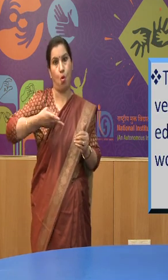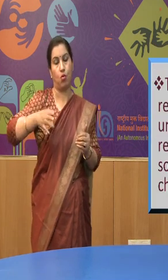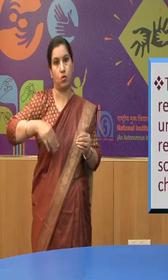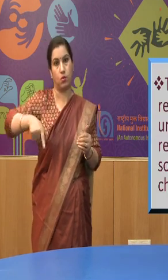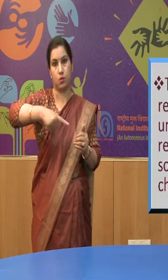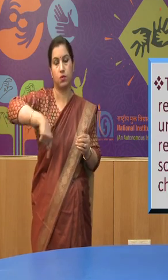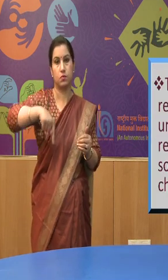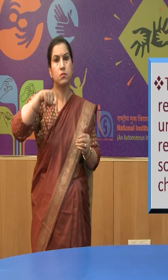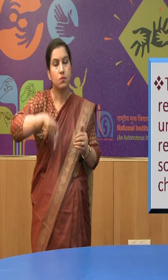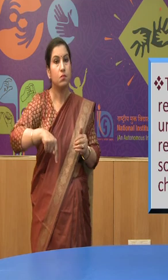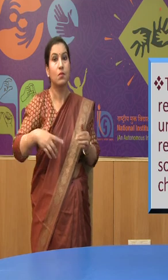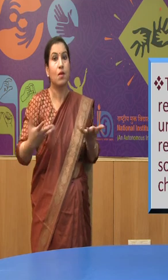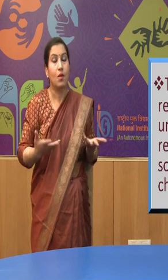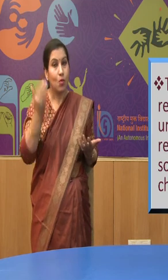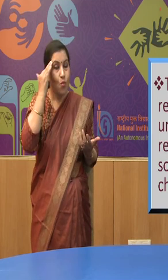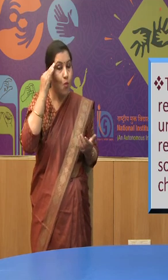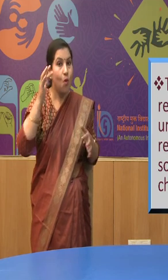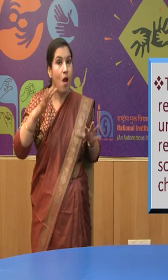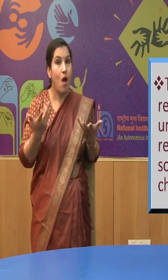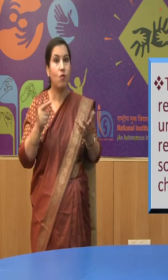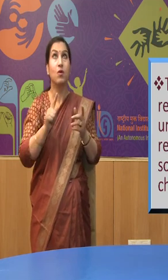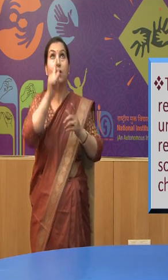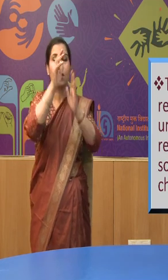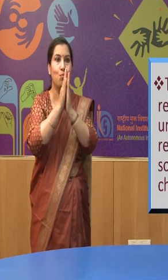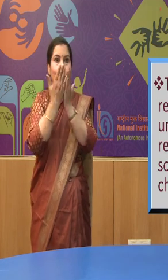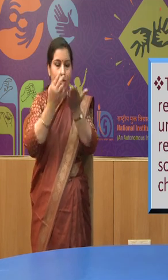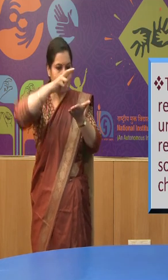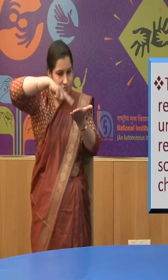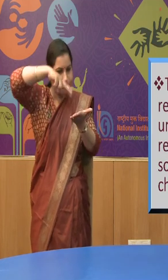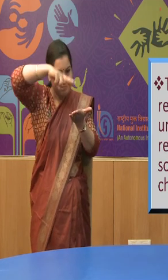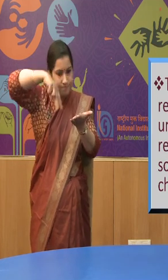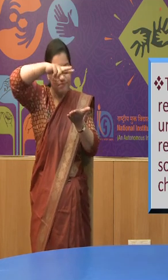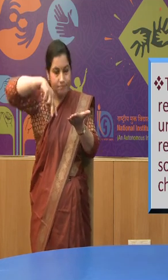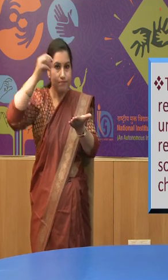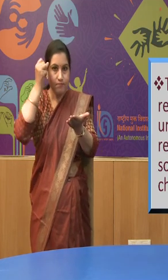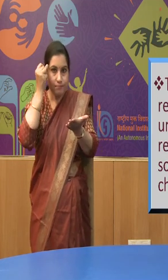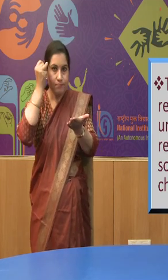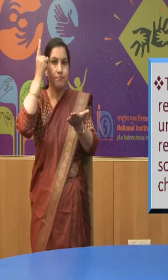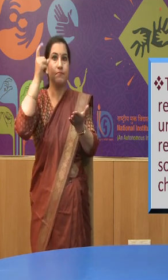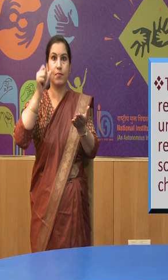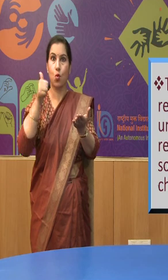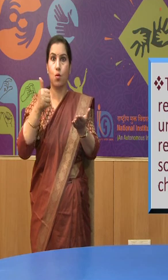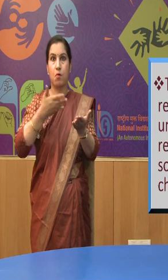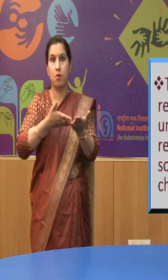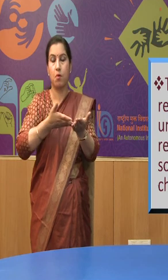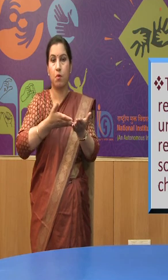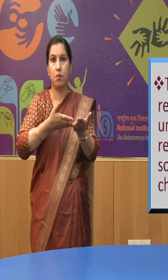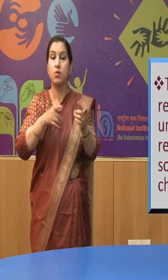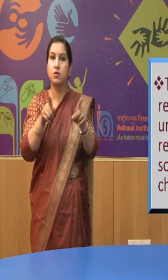They had read the religious books very well and understood that